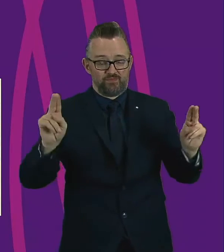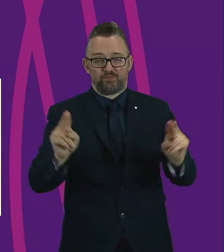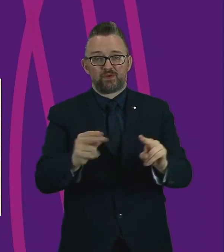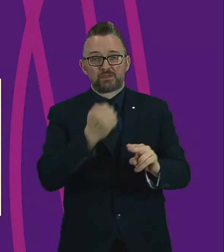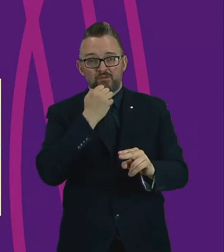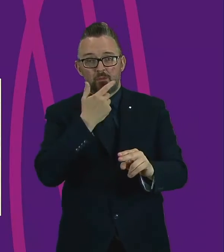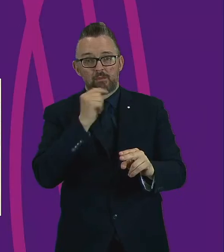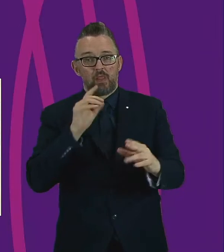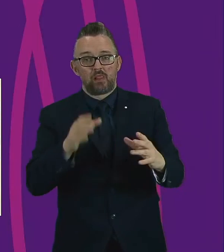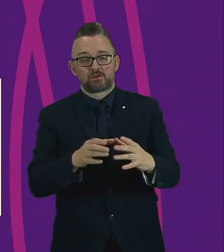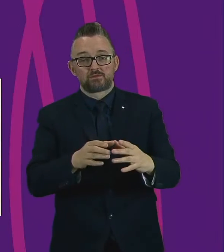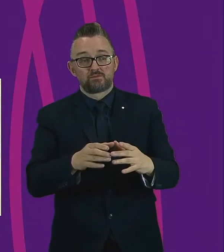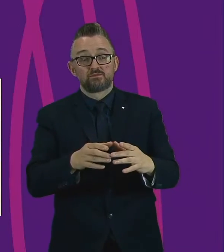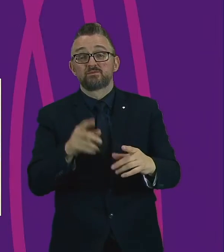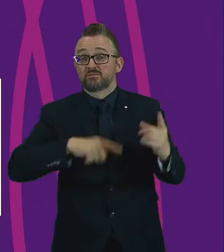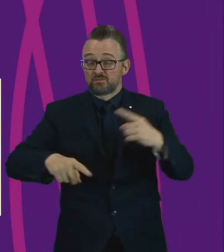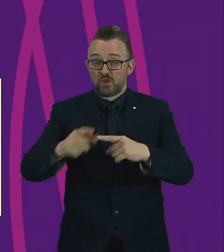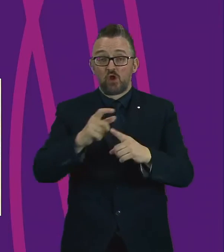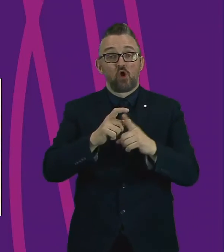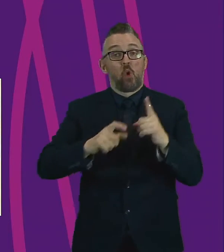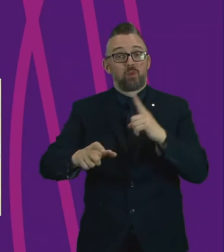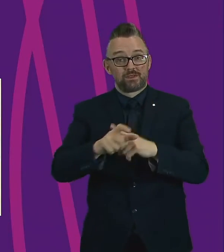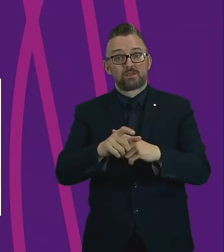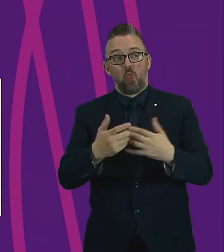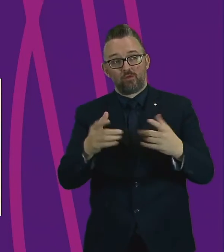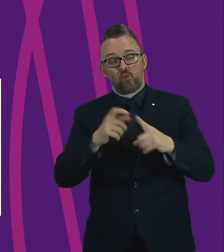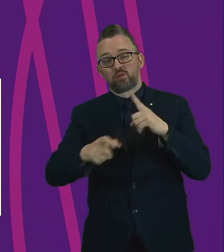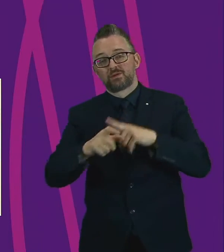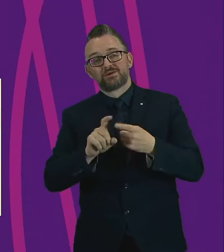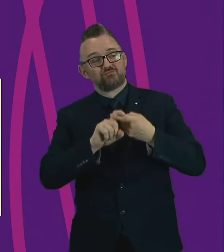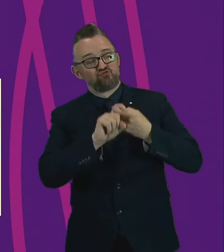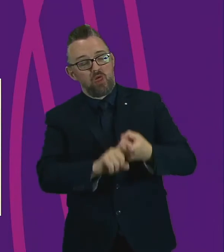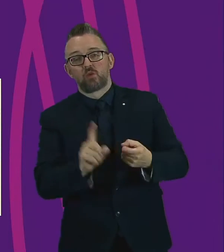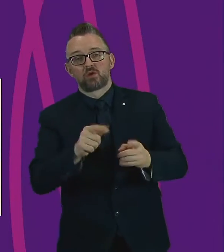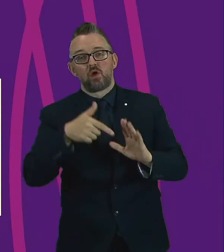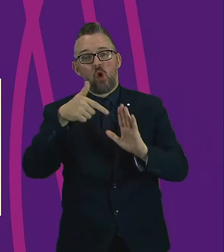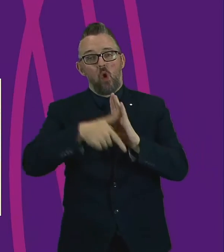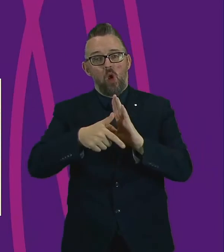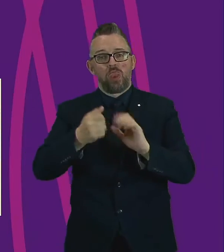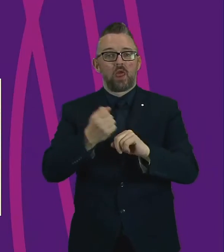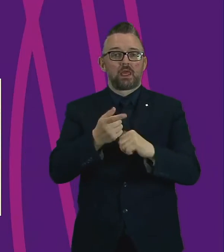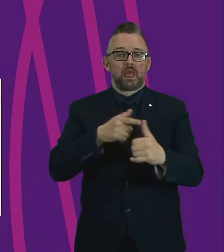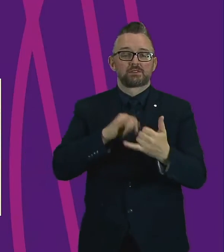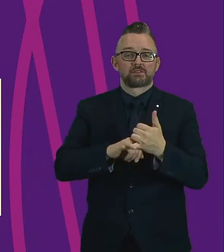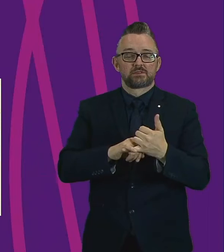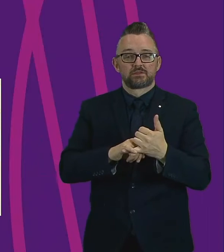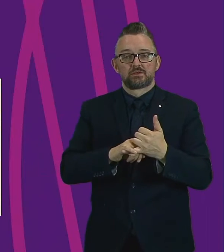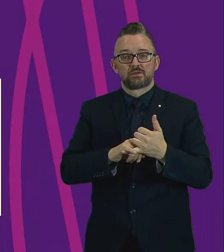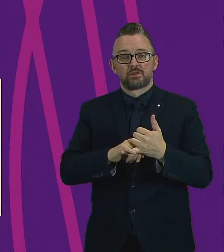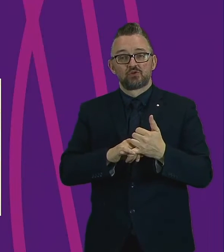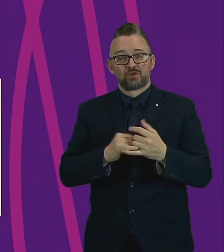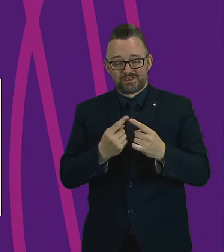of our communities are dependent on oil and gas, as Jackie Bailey said, and every sector needs a tailored response